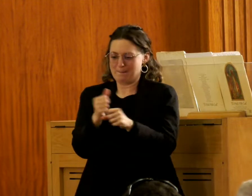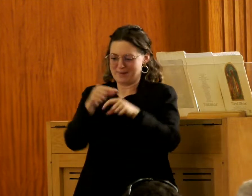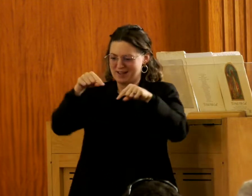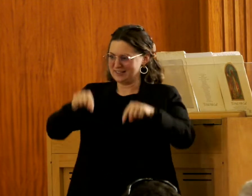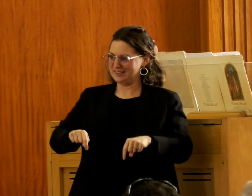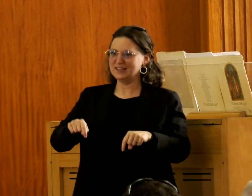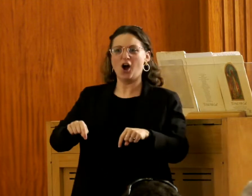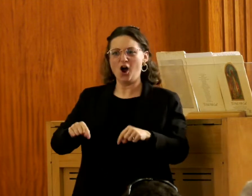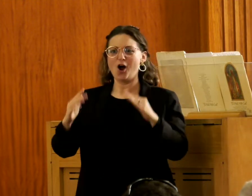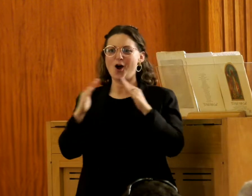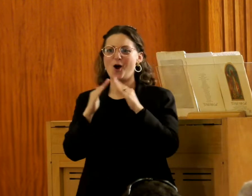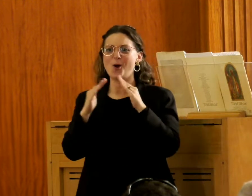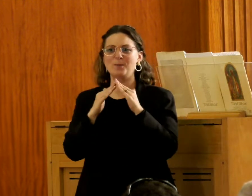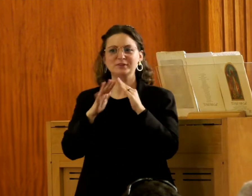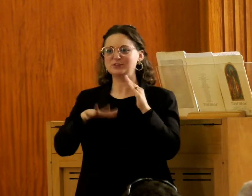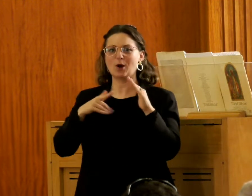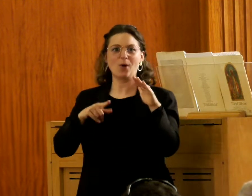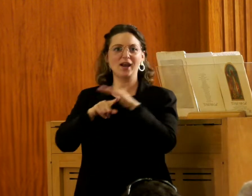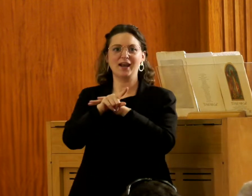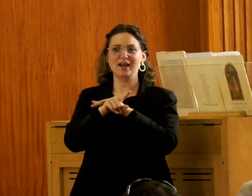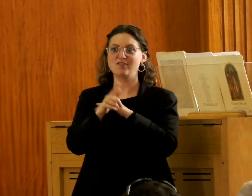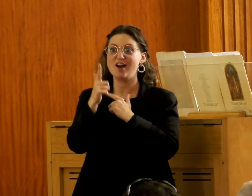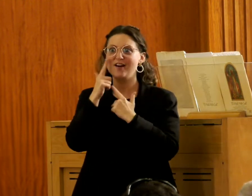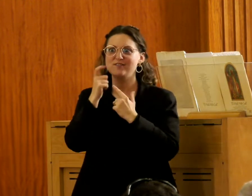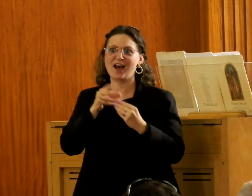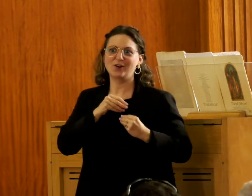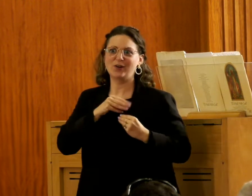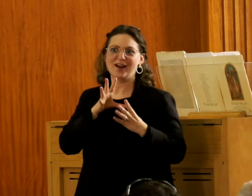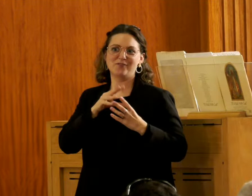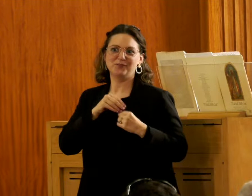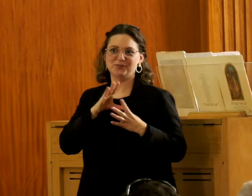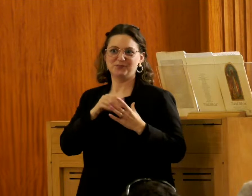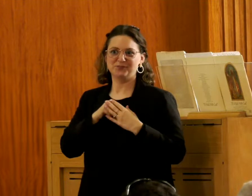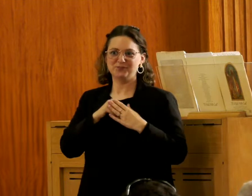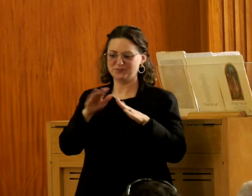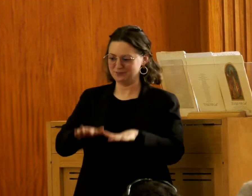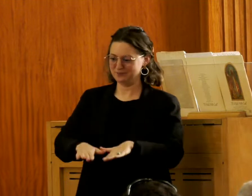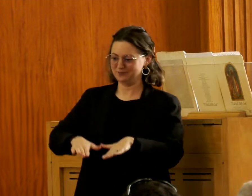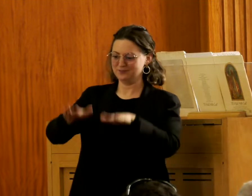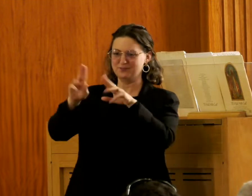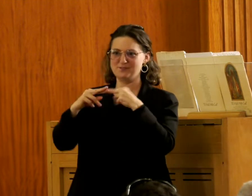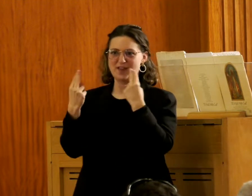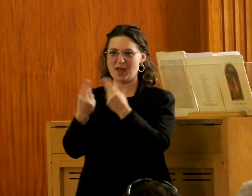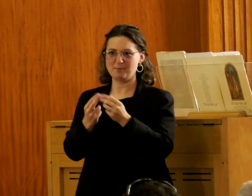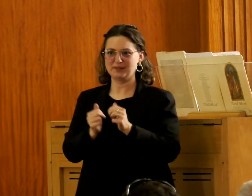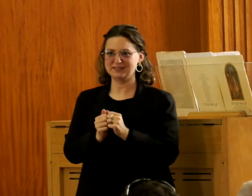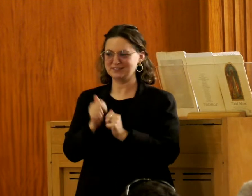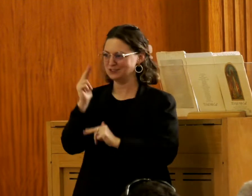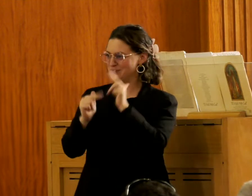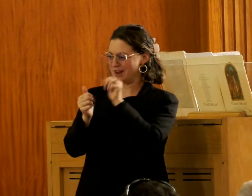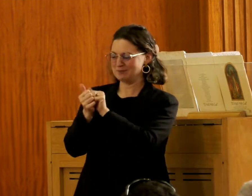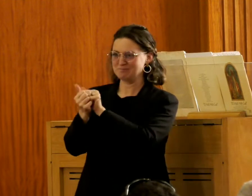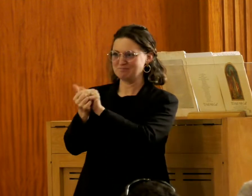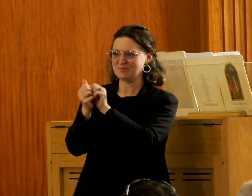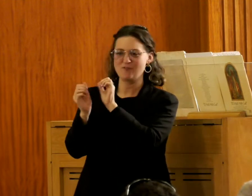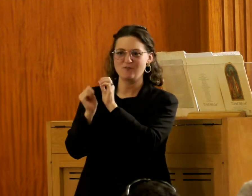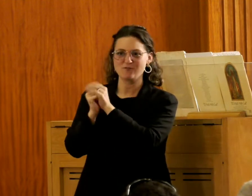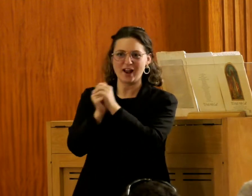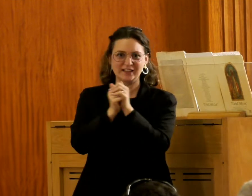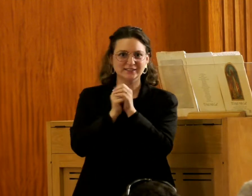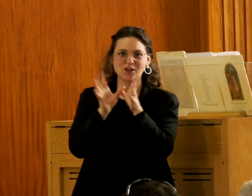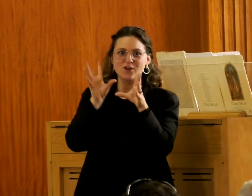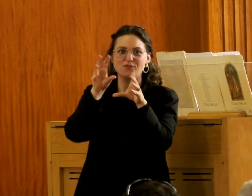to ever leave, and found true love, raised her family, formed lifelong friendship and long association with